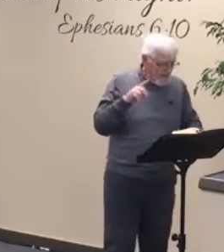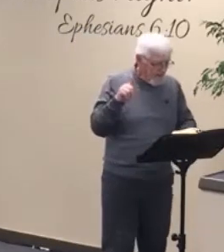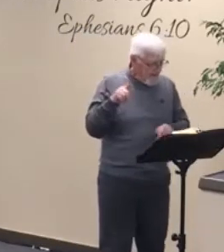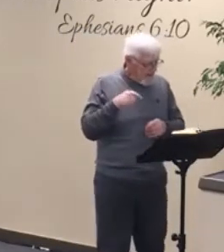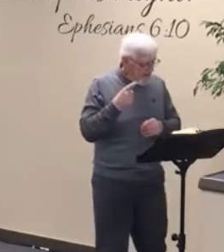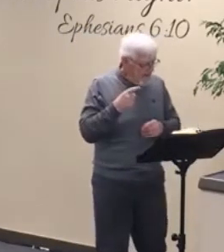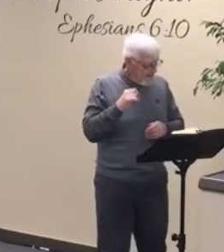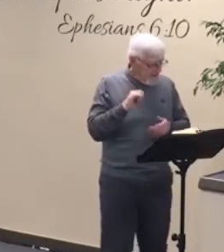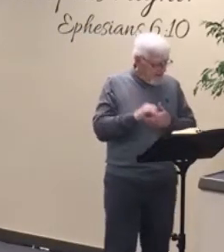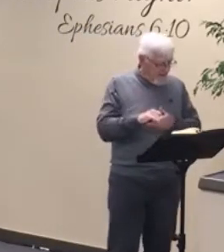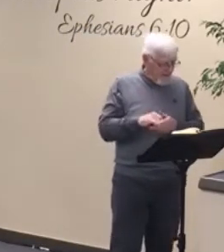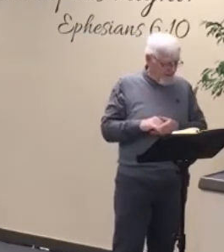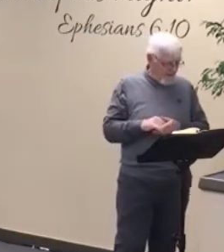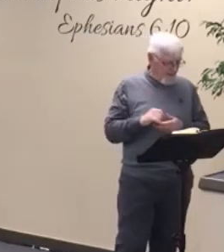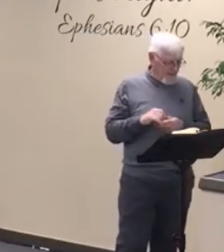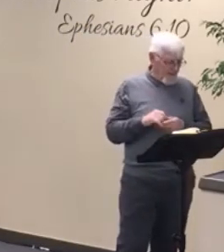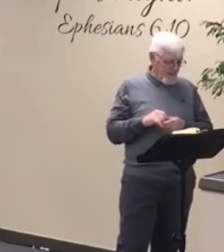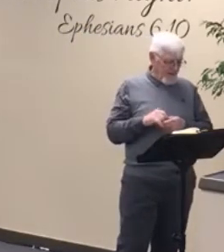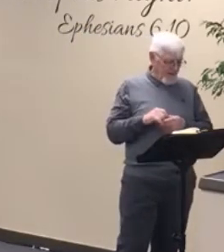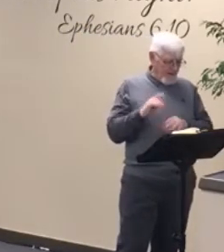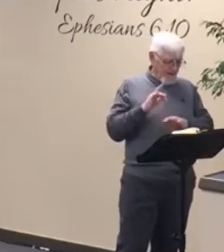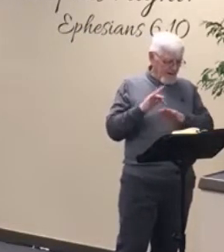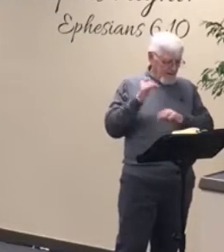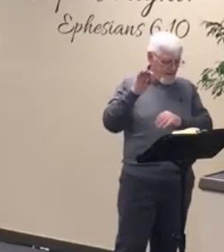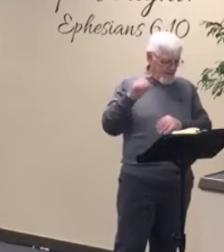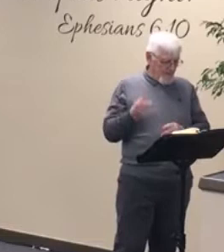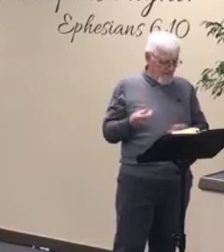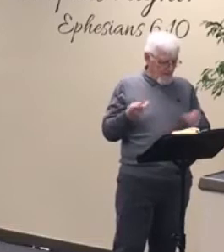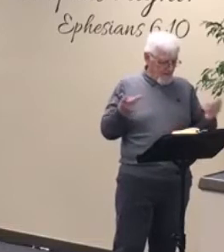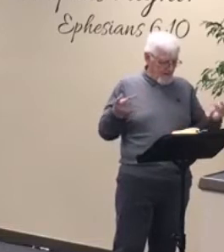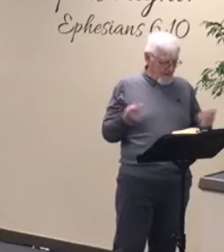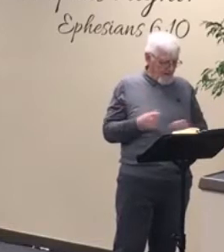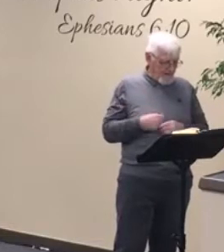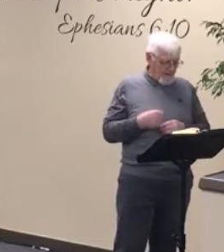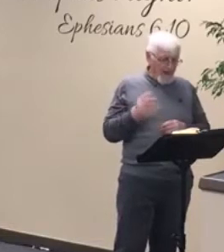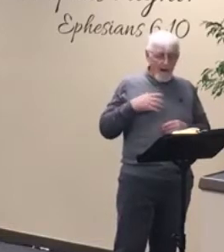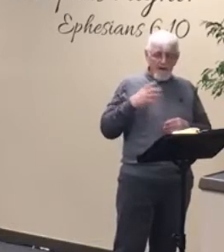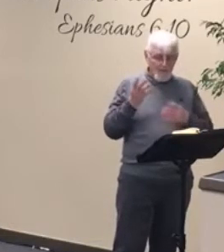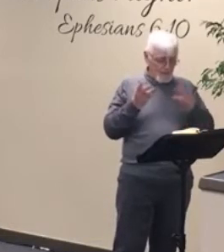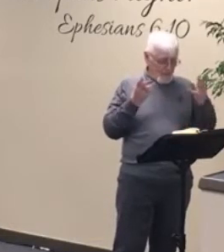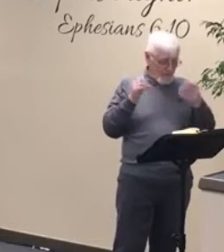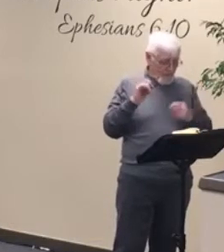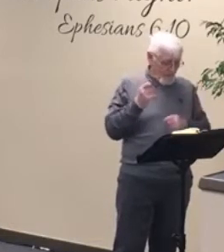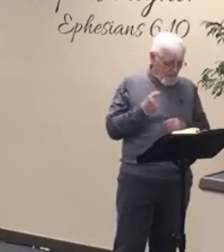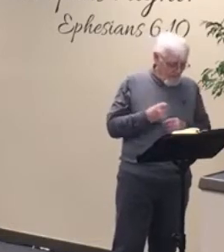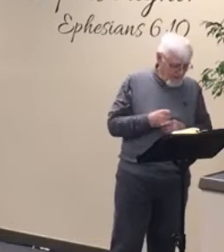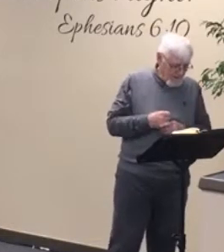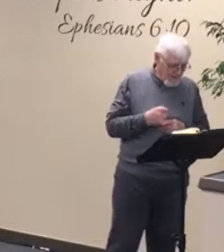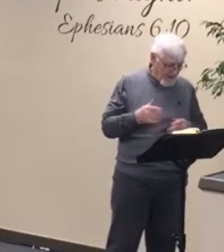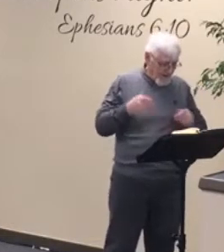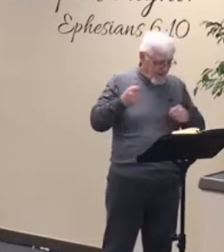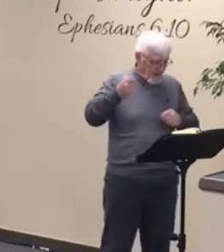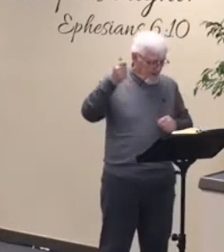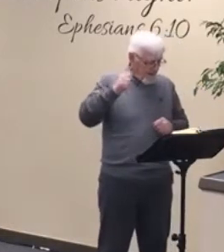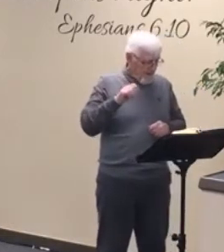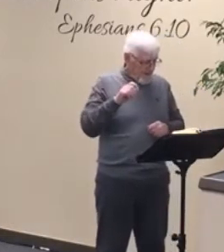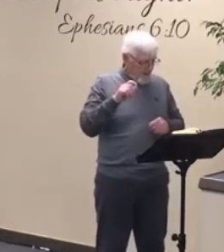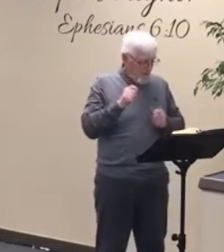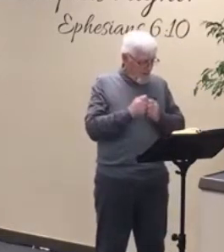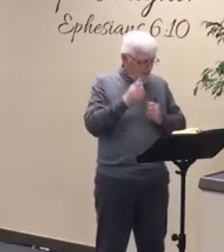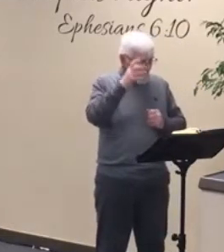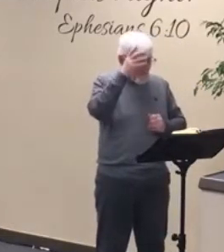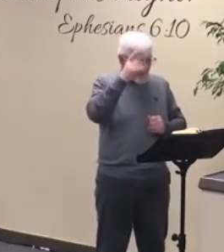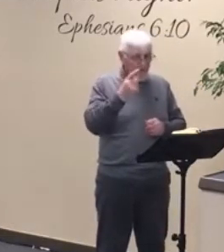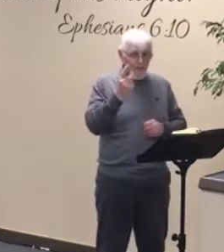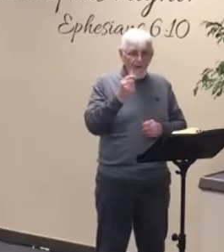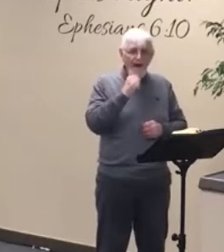the nakedness of the land. They said, Thy servants are 12 brethren, the sons of one man in the land of Canaan. And behold, the youngest is this day with our father, and one is